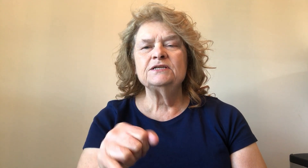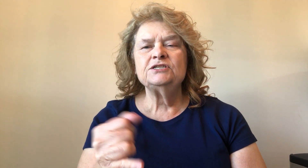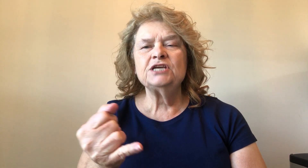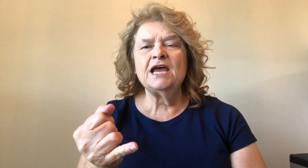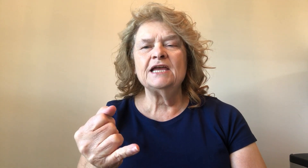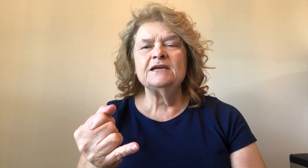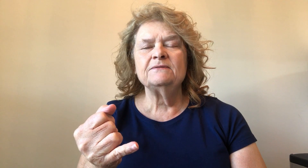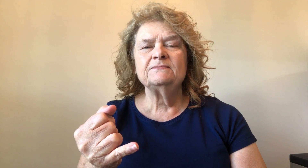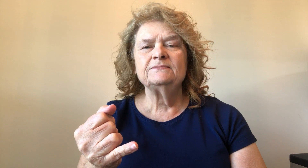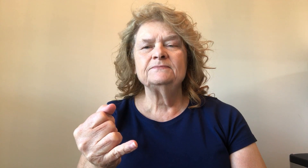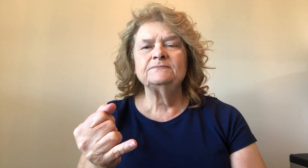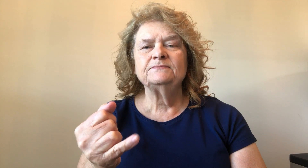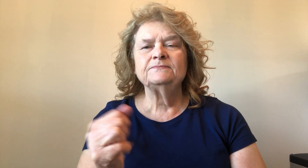G-H-J.